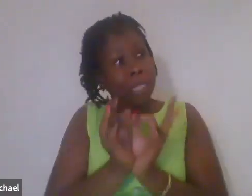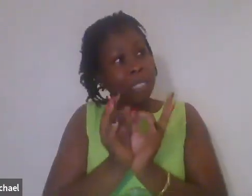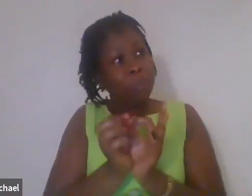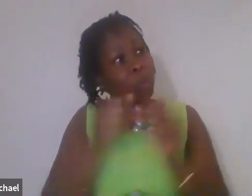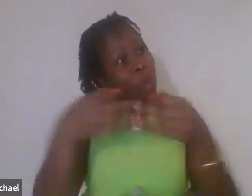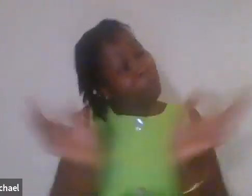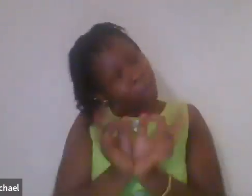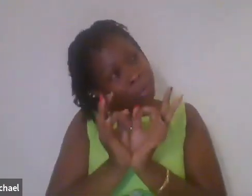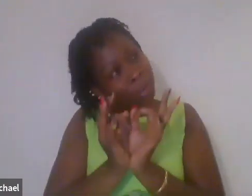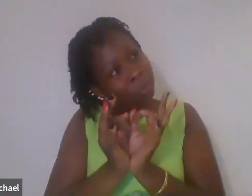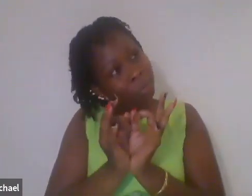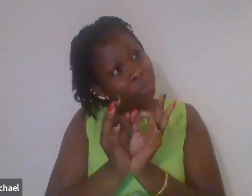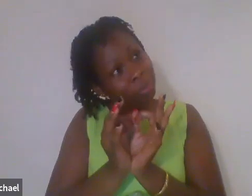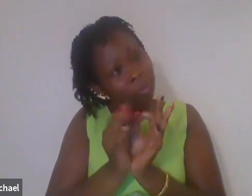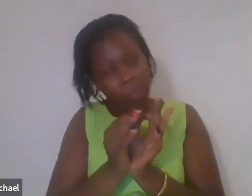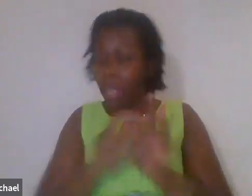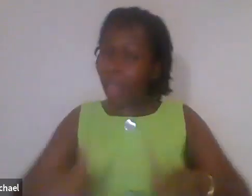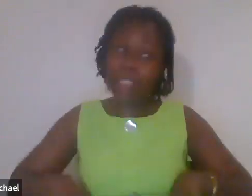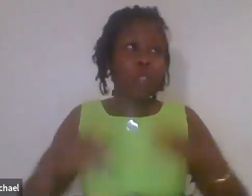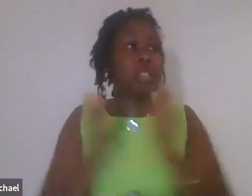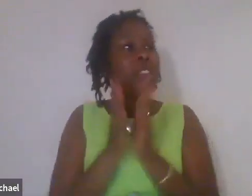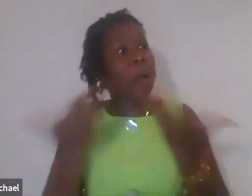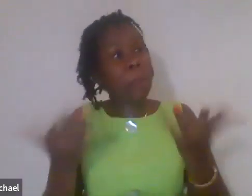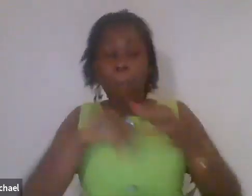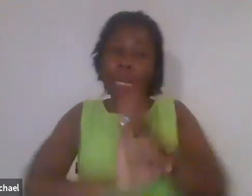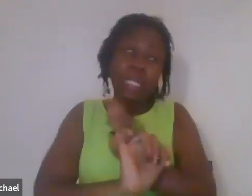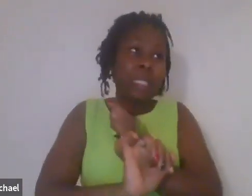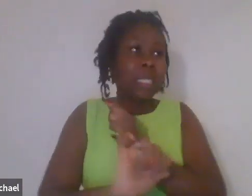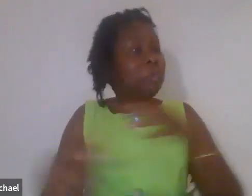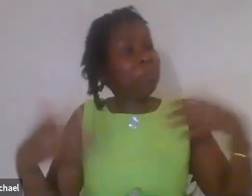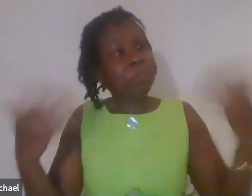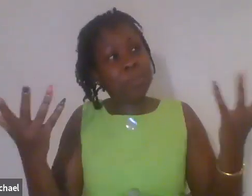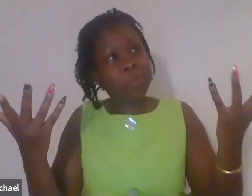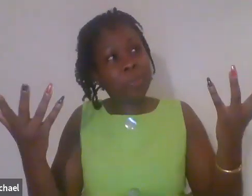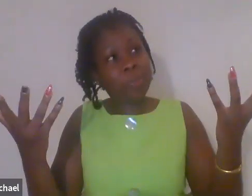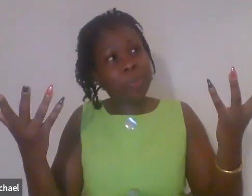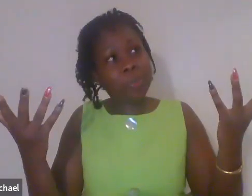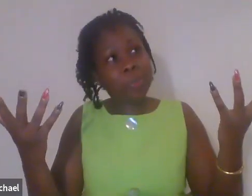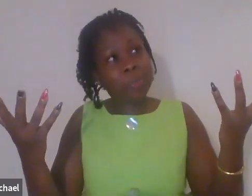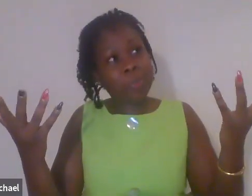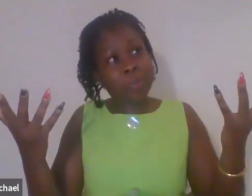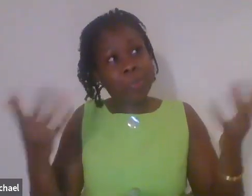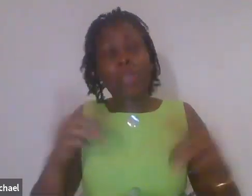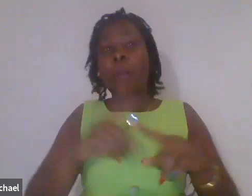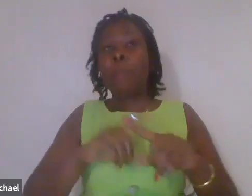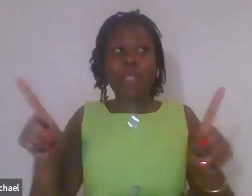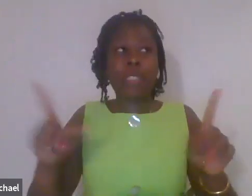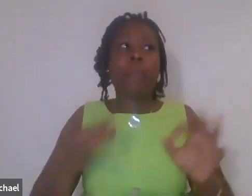family. To have a family. we have families. I live with them. I'm married. Maybe I'll be married. But